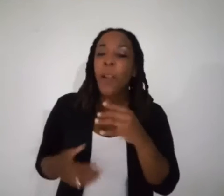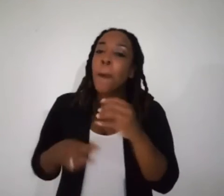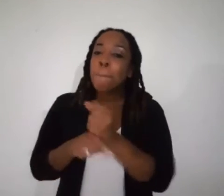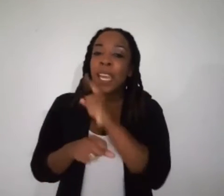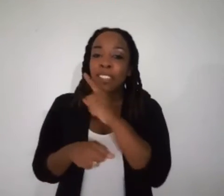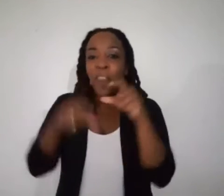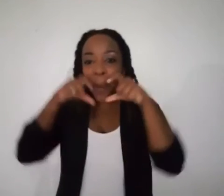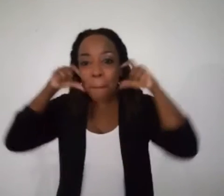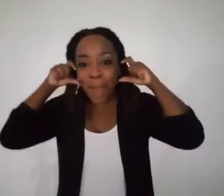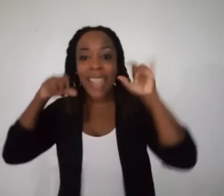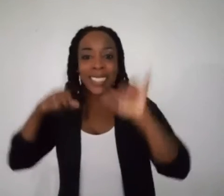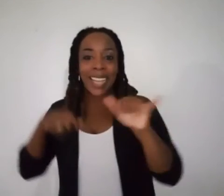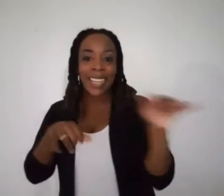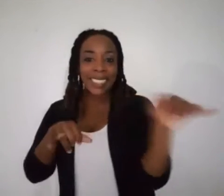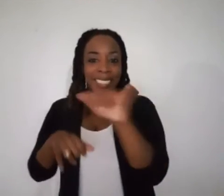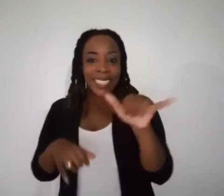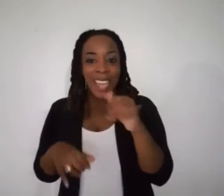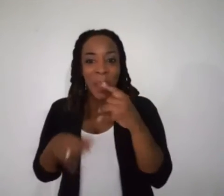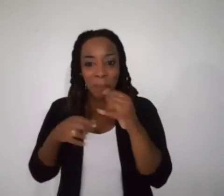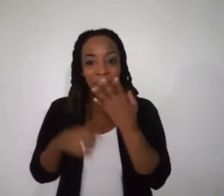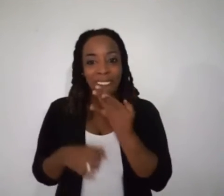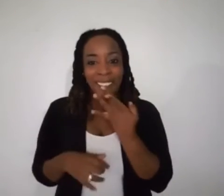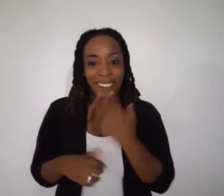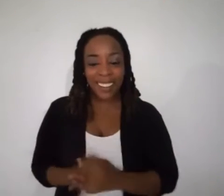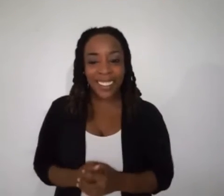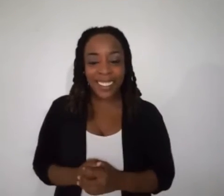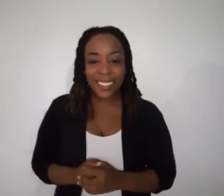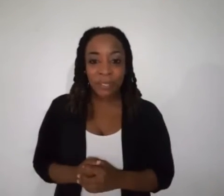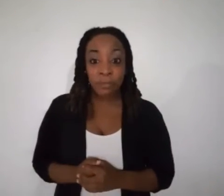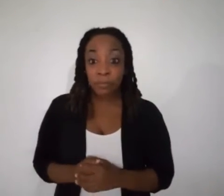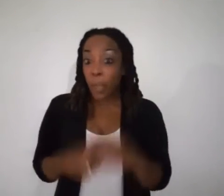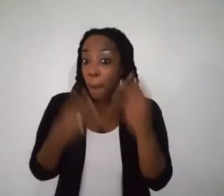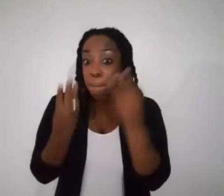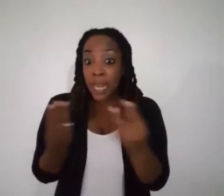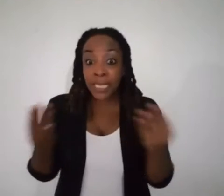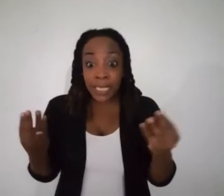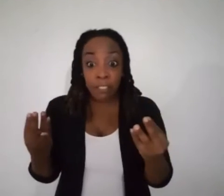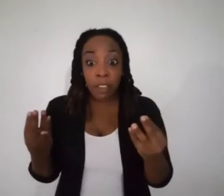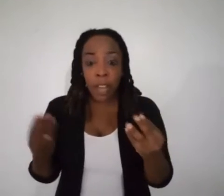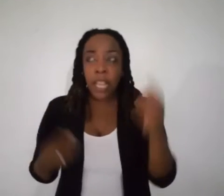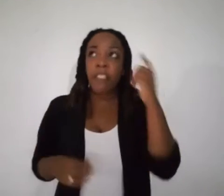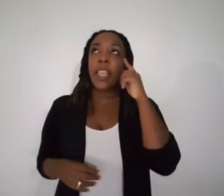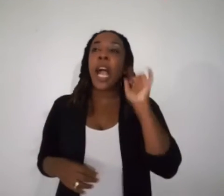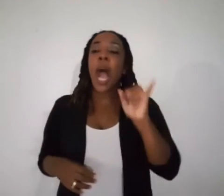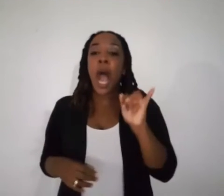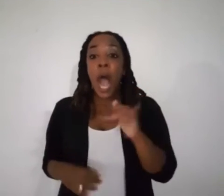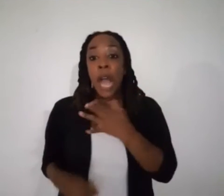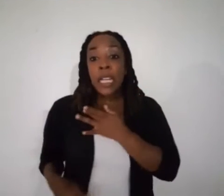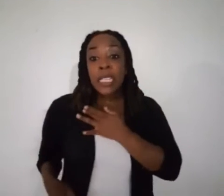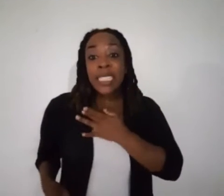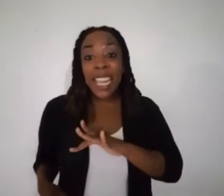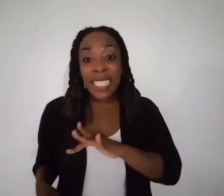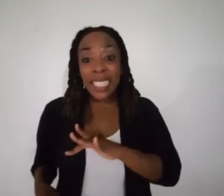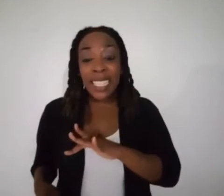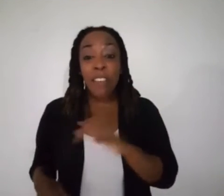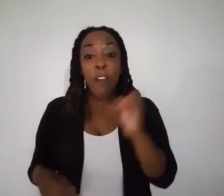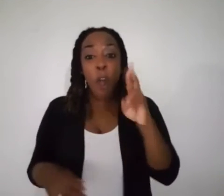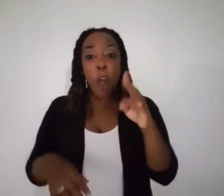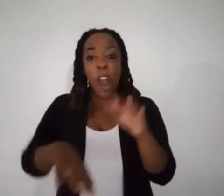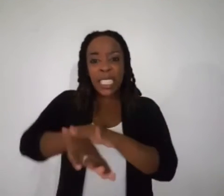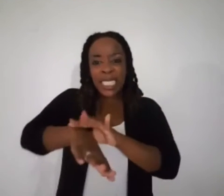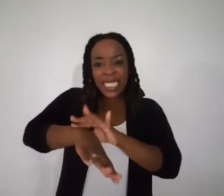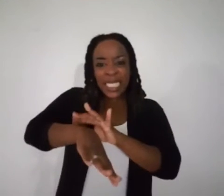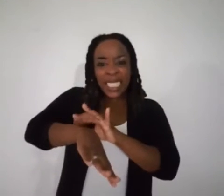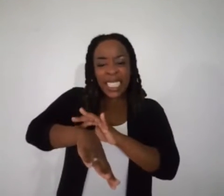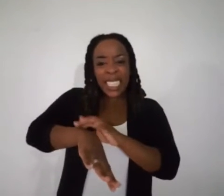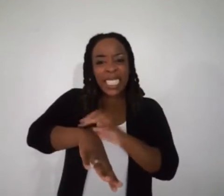think about the material. So children who have hypersensitivities, or children who have eczema or other things that